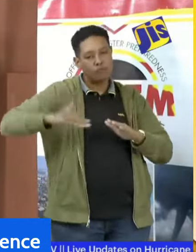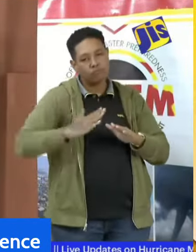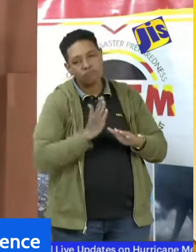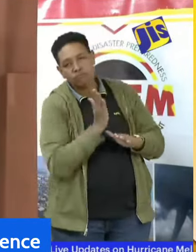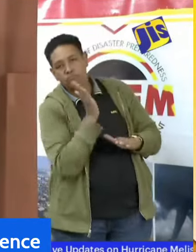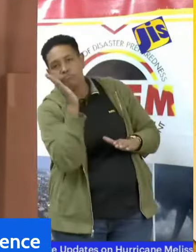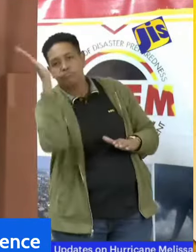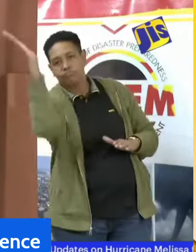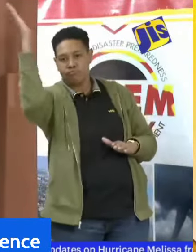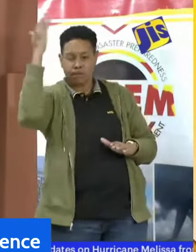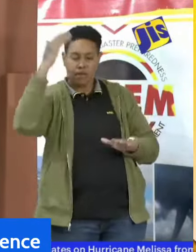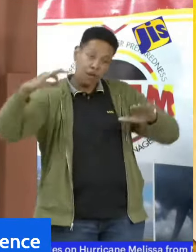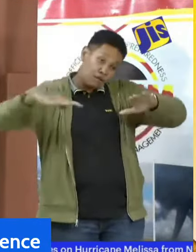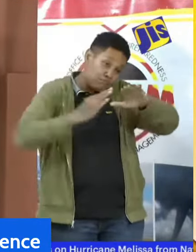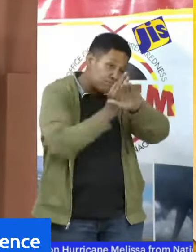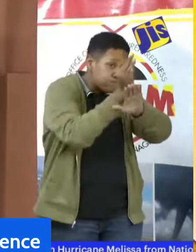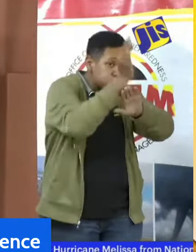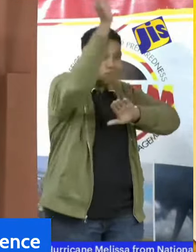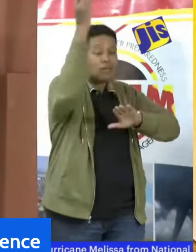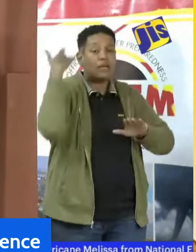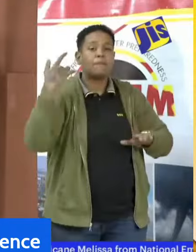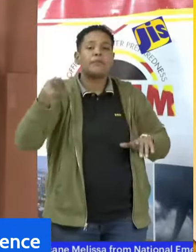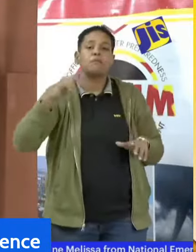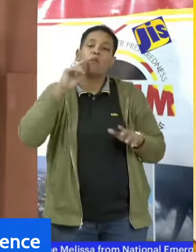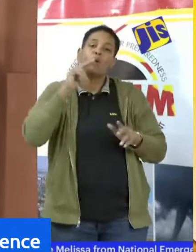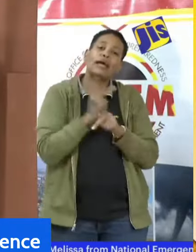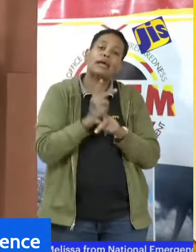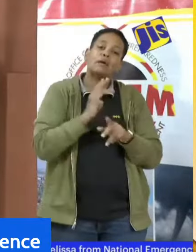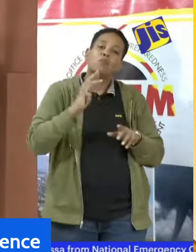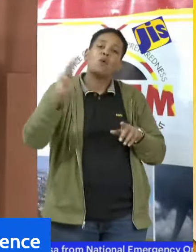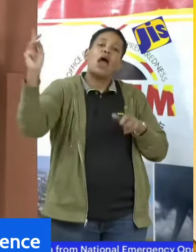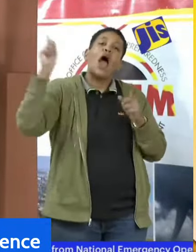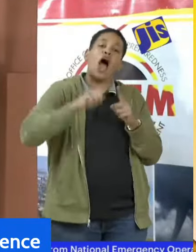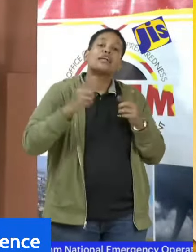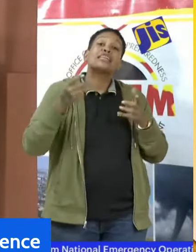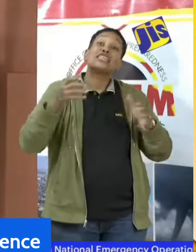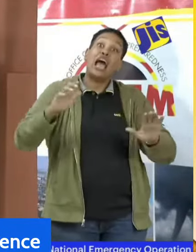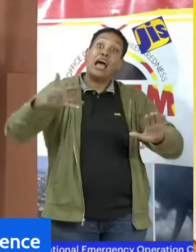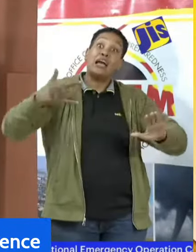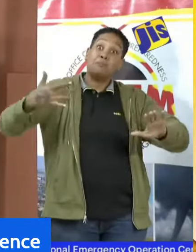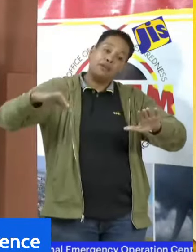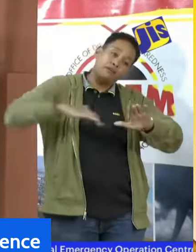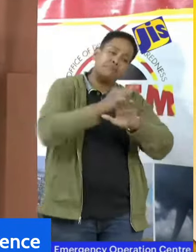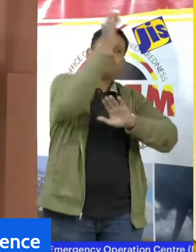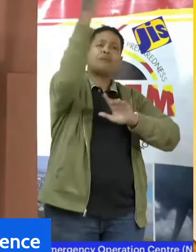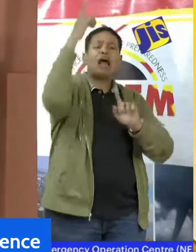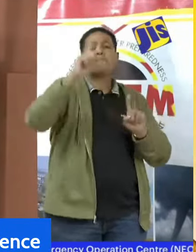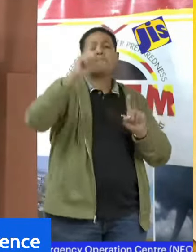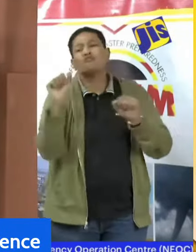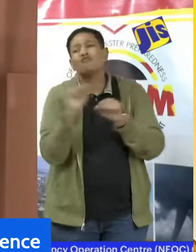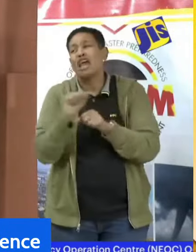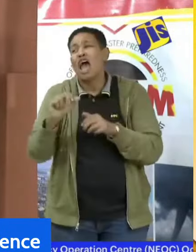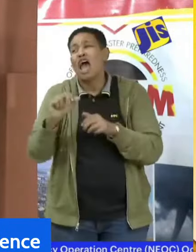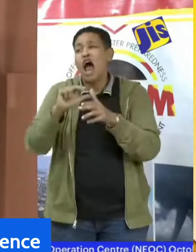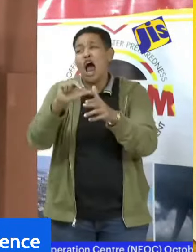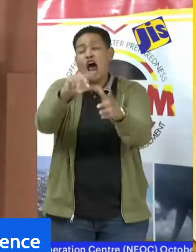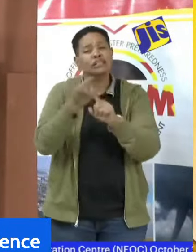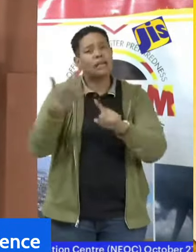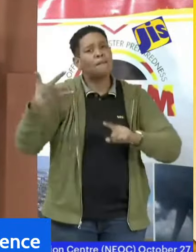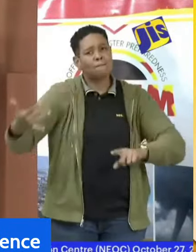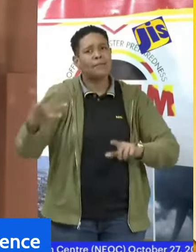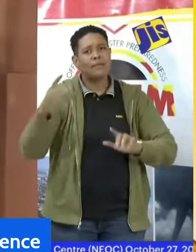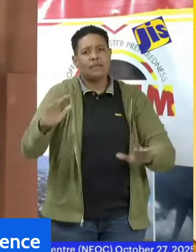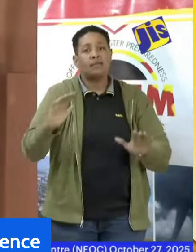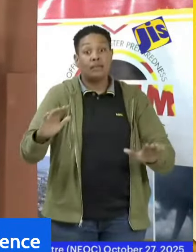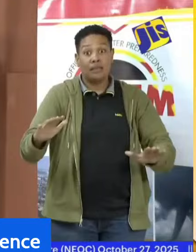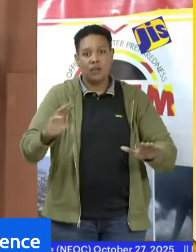takes place, but it would continue to move west until it gets that chance to turn. So it really, the hurricanes generally